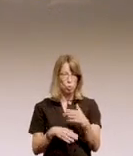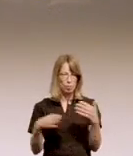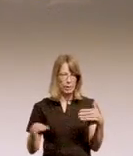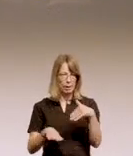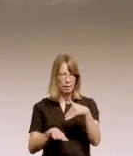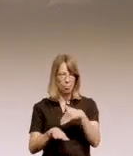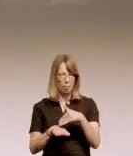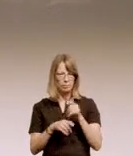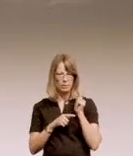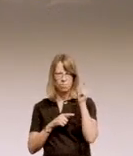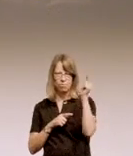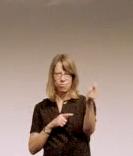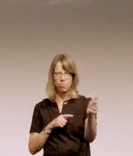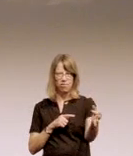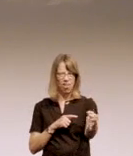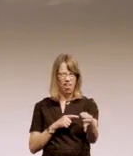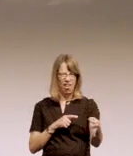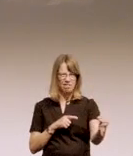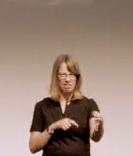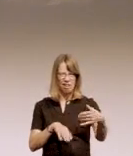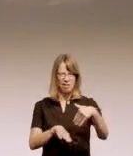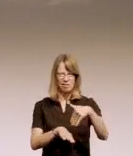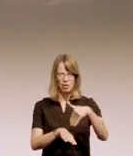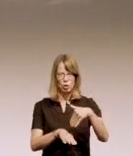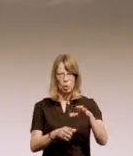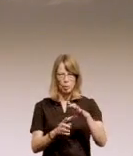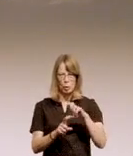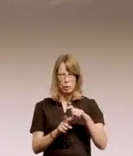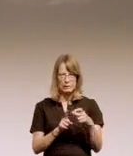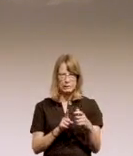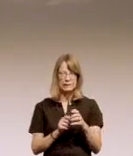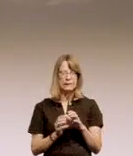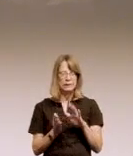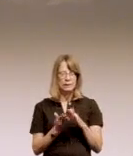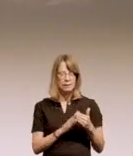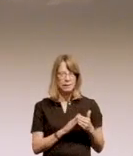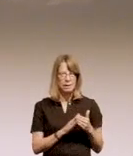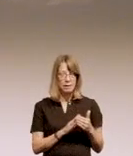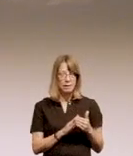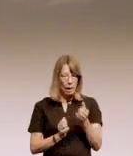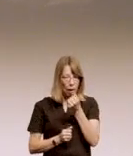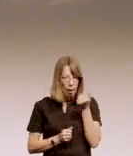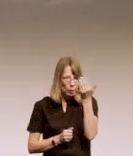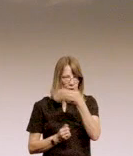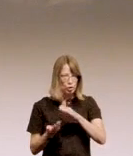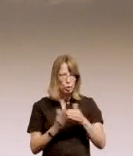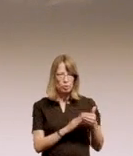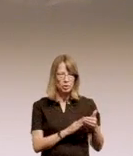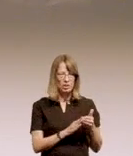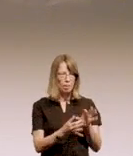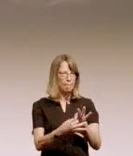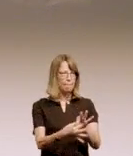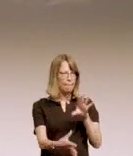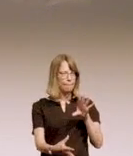that the Indigenous community is disengaged or unengaged with the National Disability Insurance